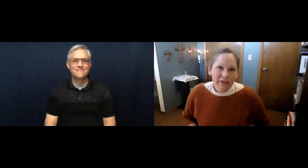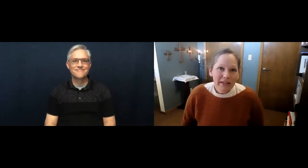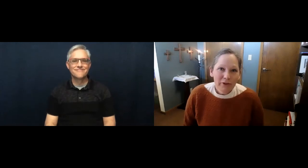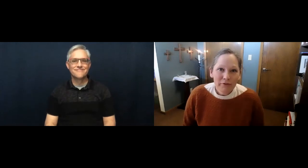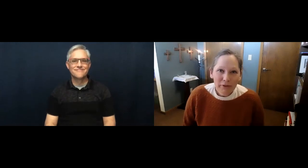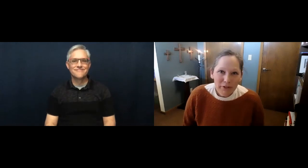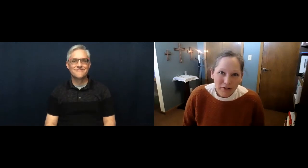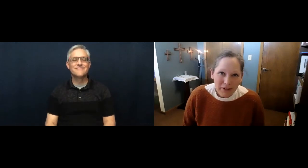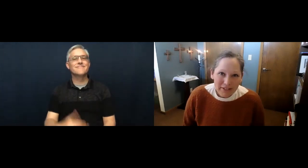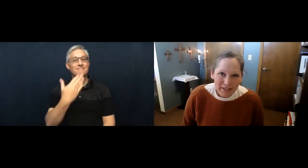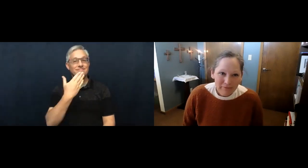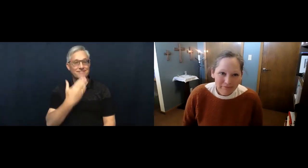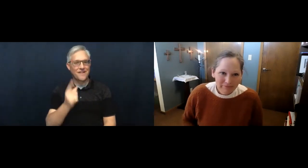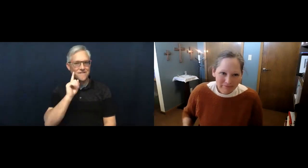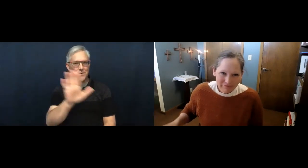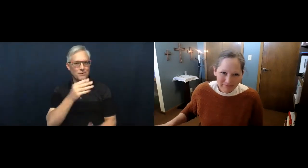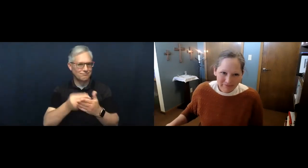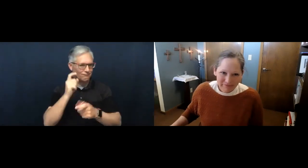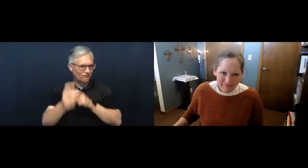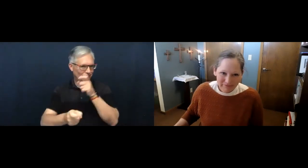thank you for your generosity.